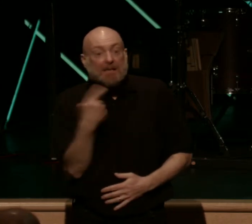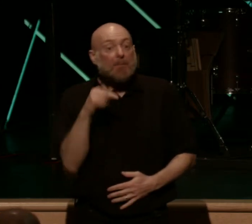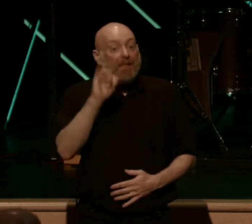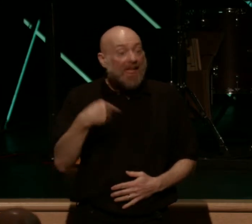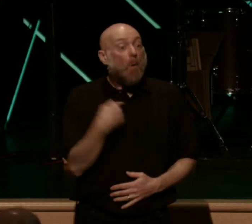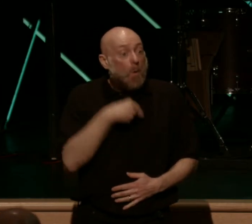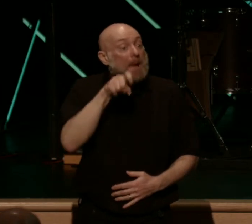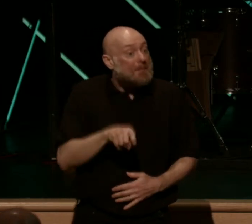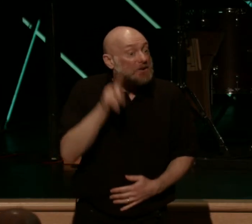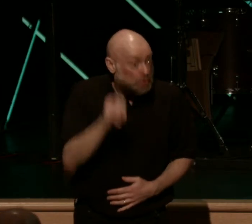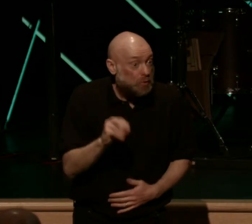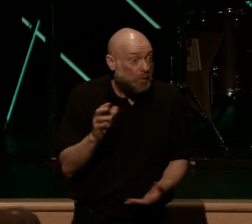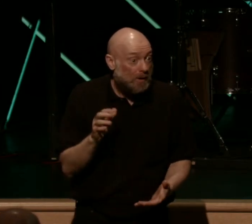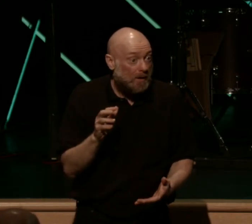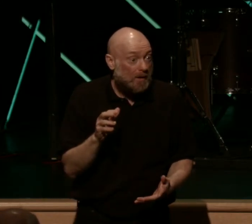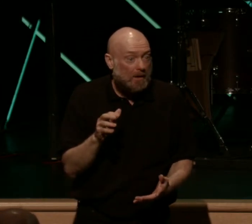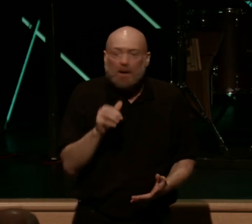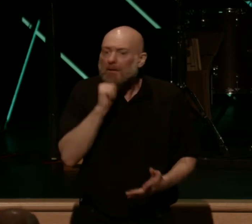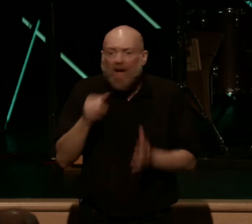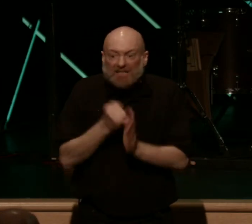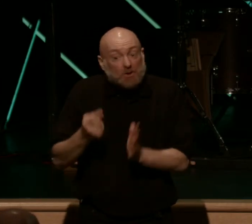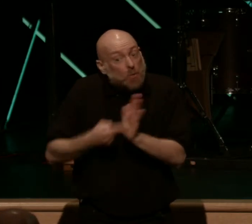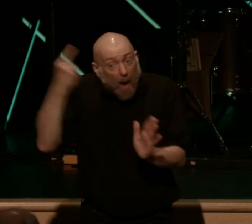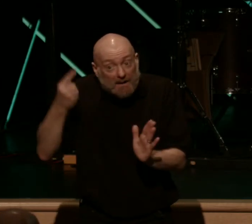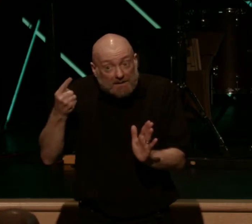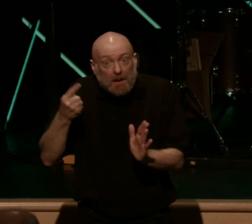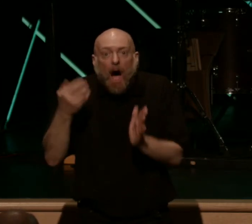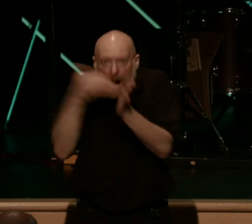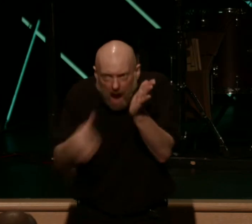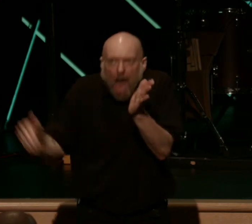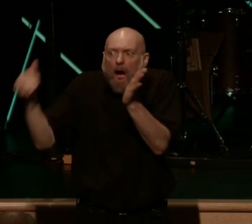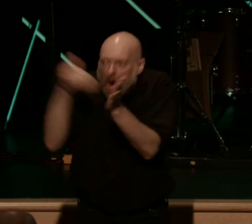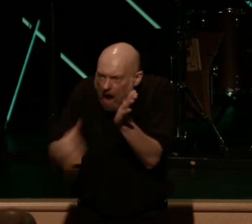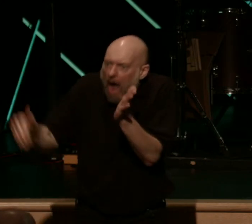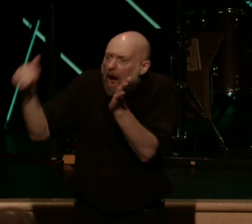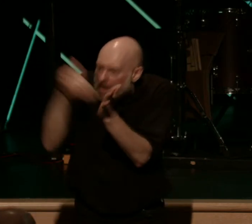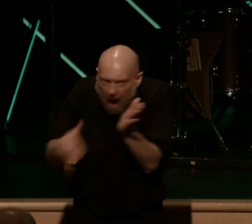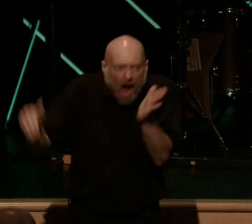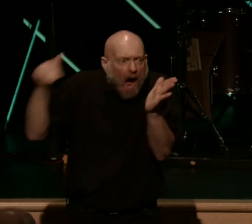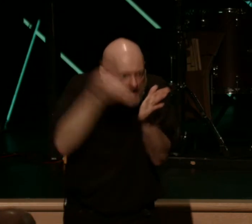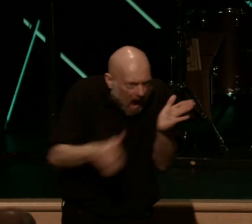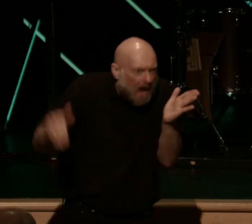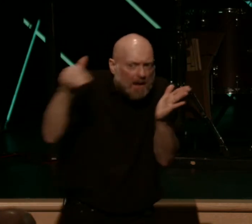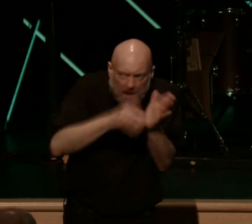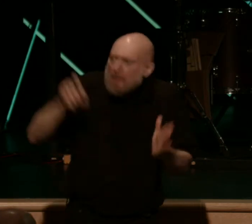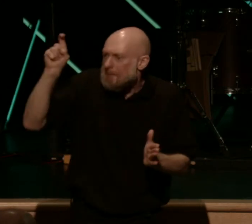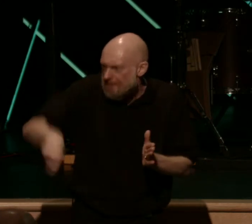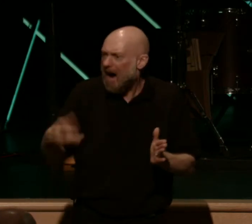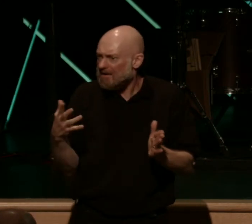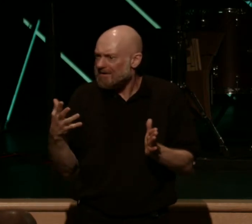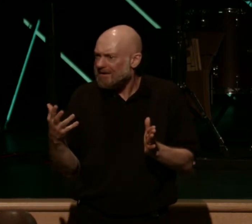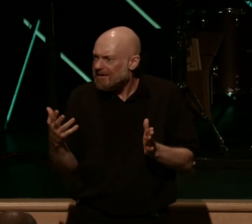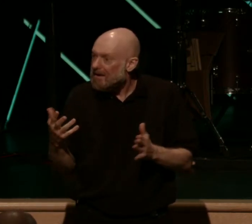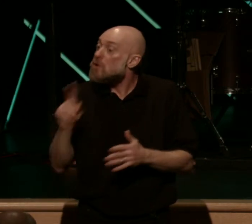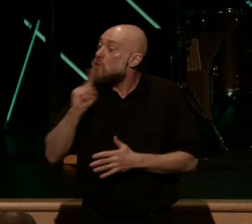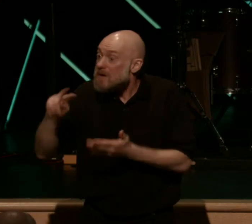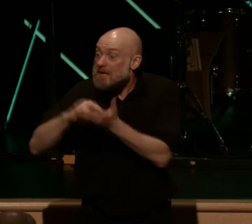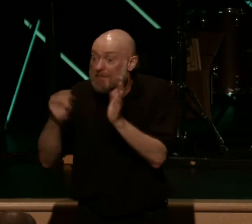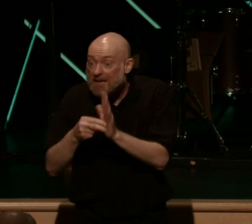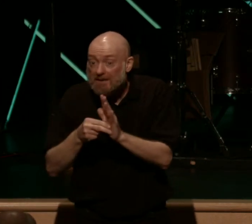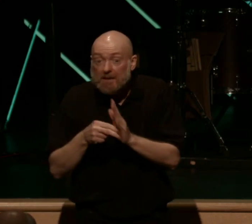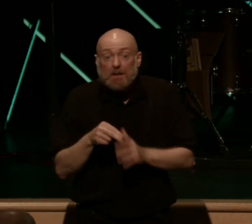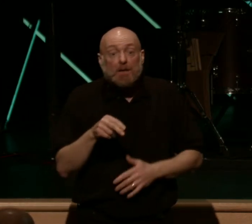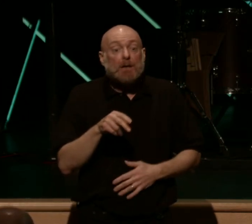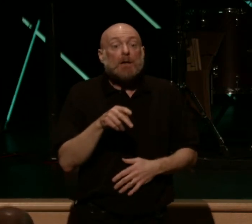we must do. And not just once, but repeatedly, again and again and again. This literally translated